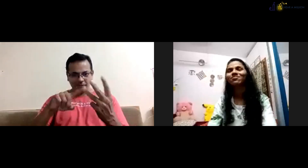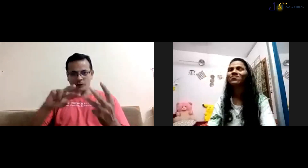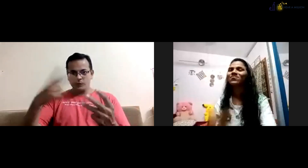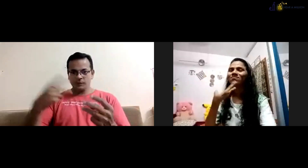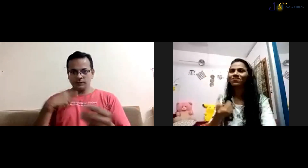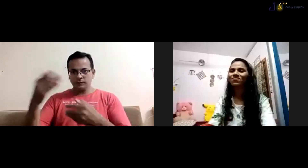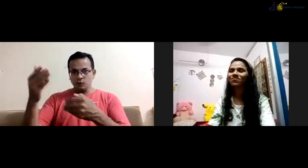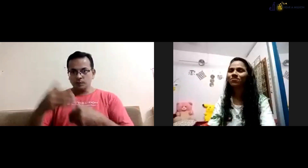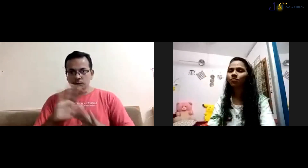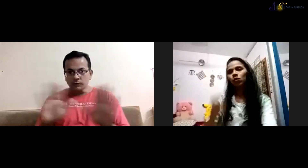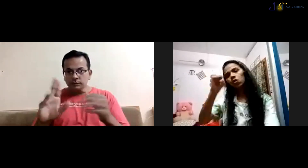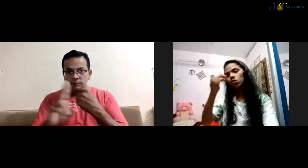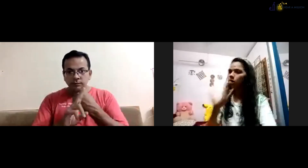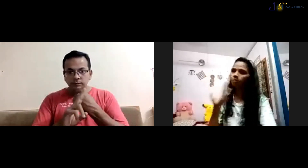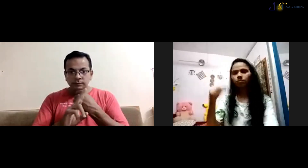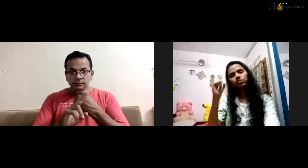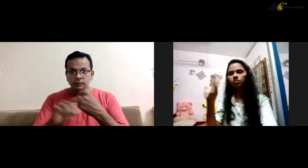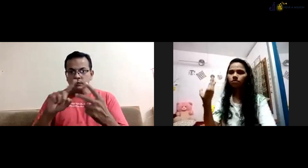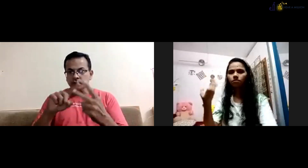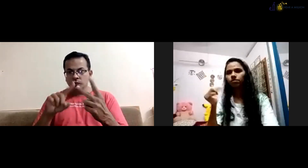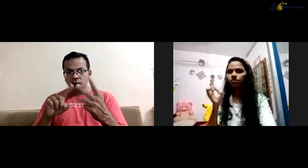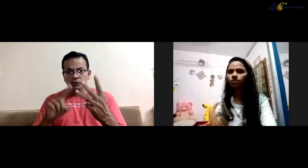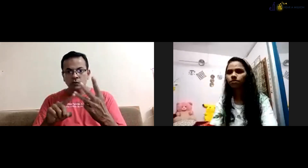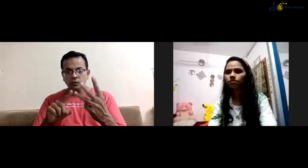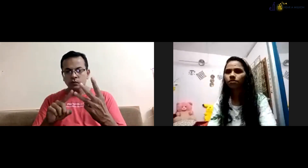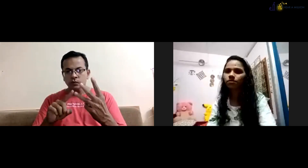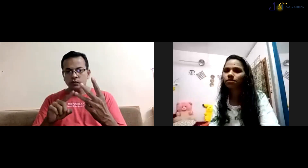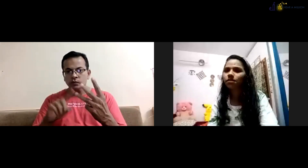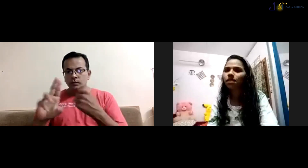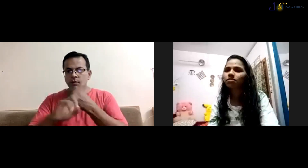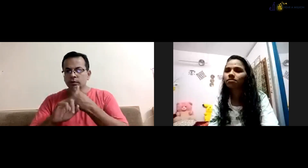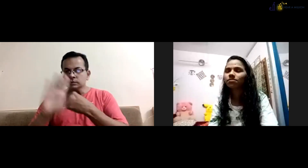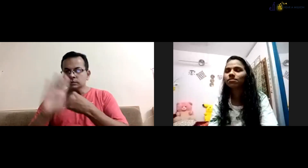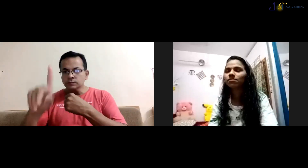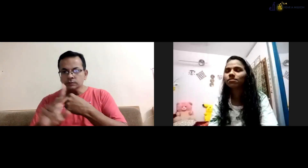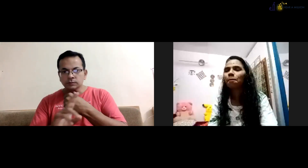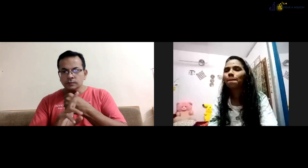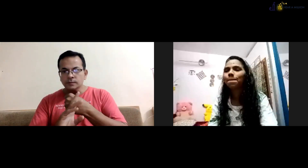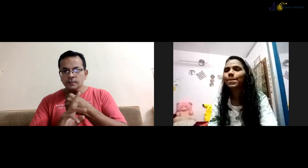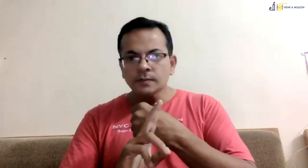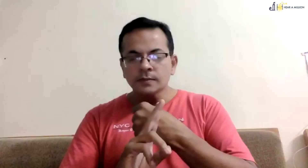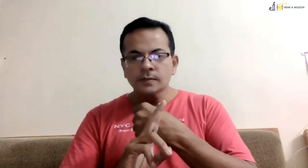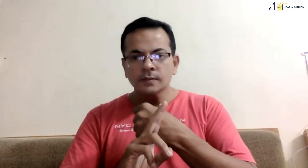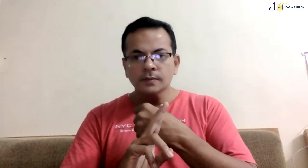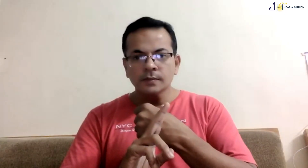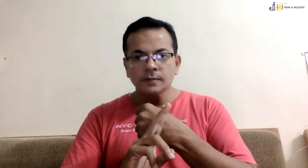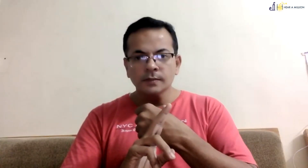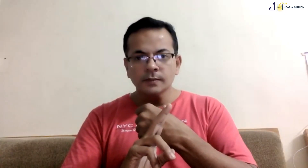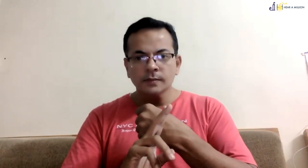confident enough. Okay, so I will call you once again. Tushar, are we done with the all of the panelists?